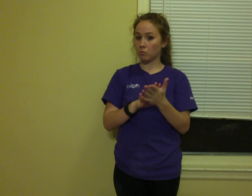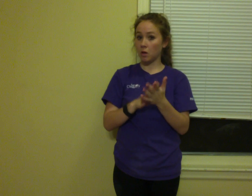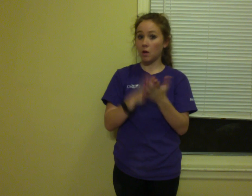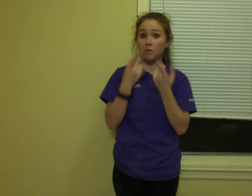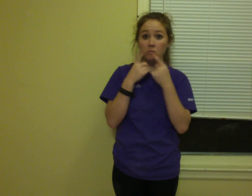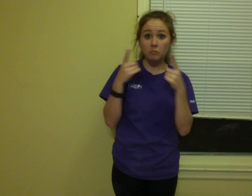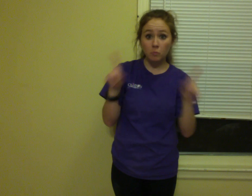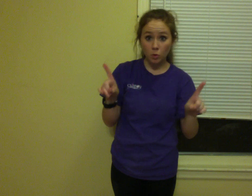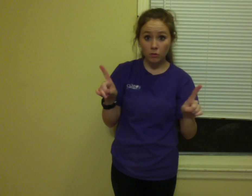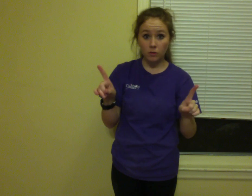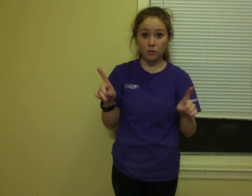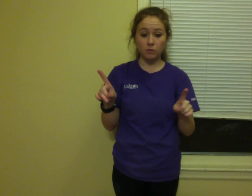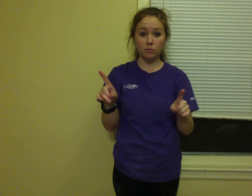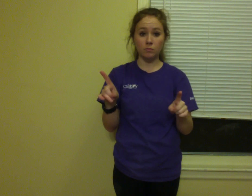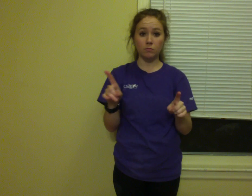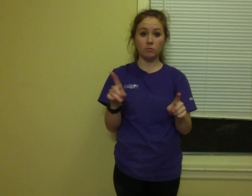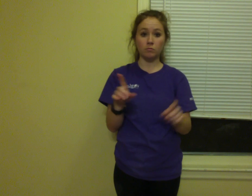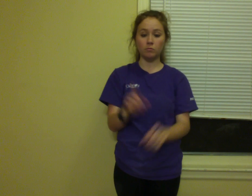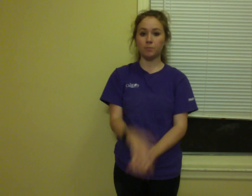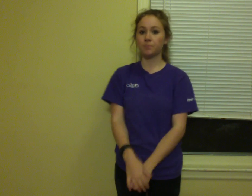Well, I'll tell you one thing.